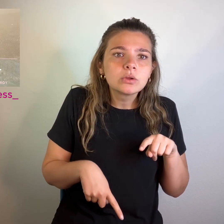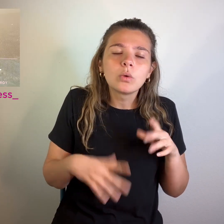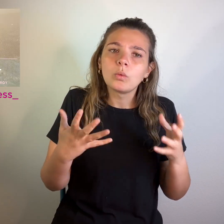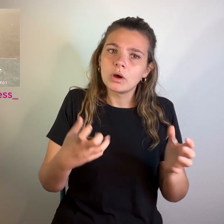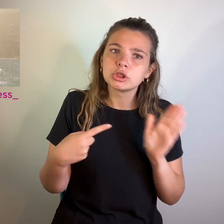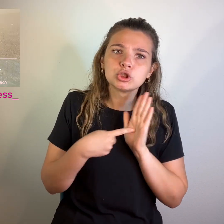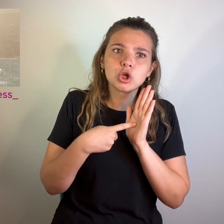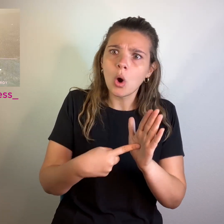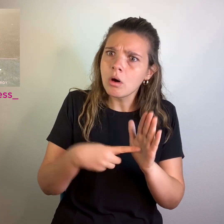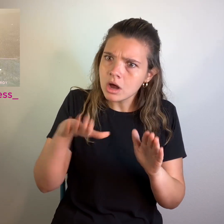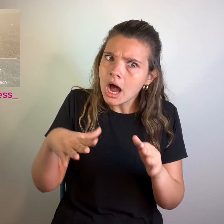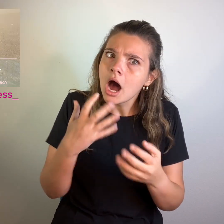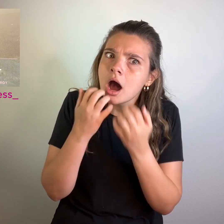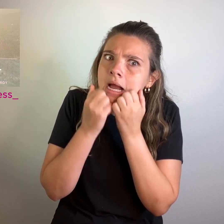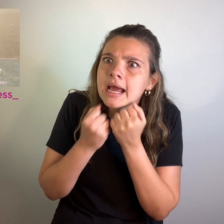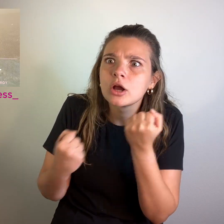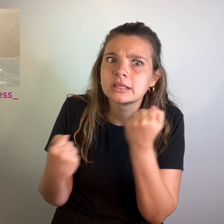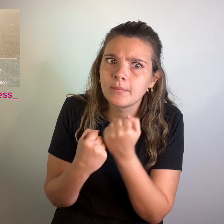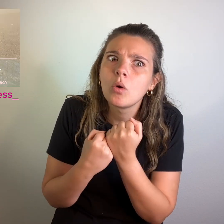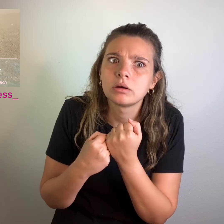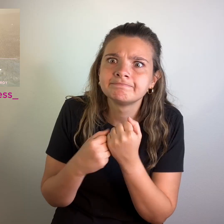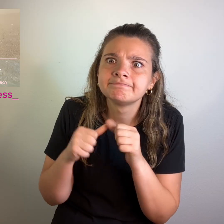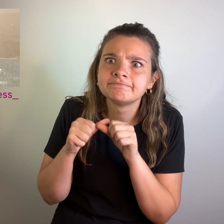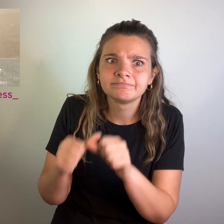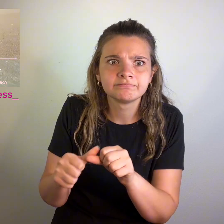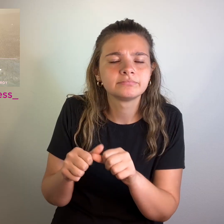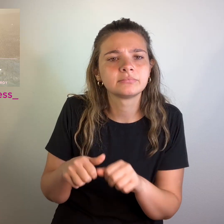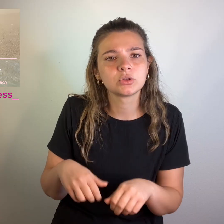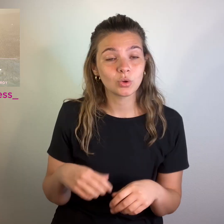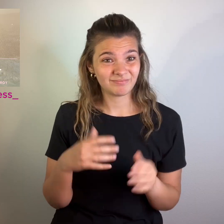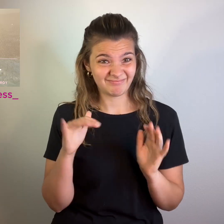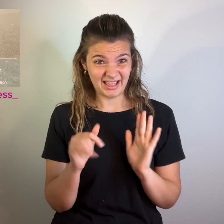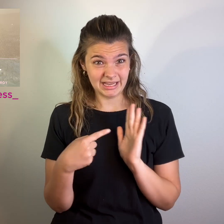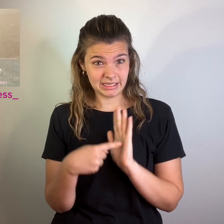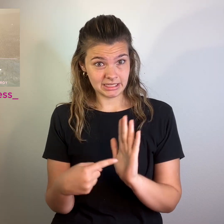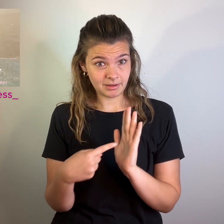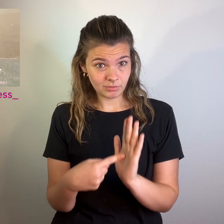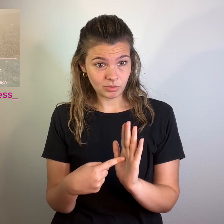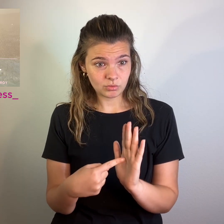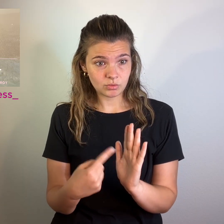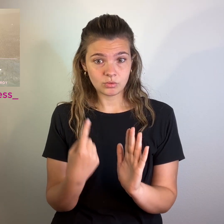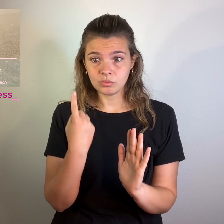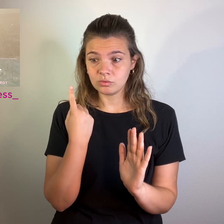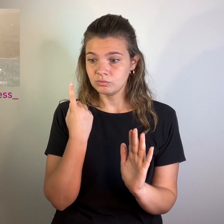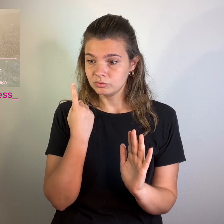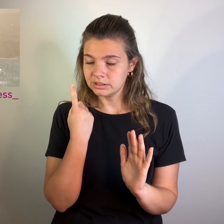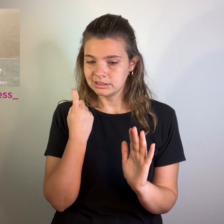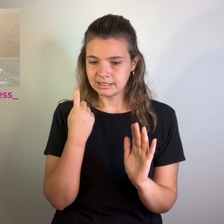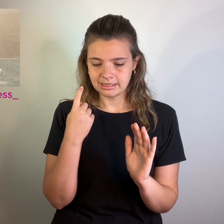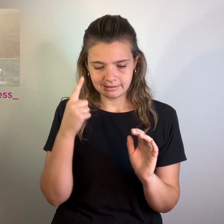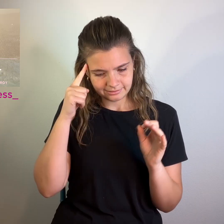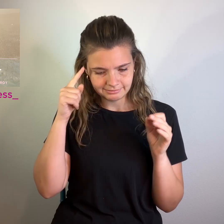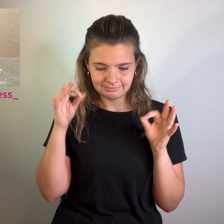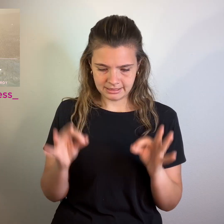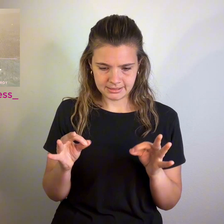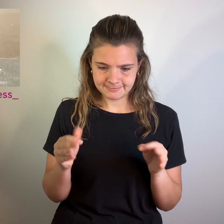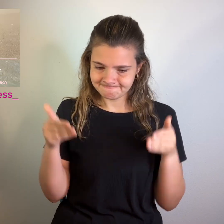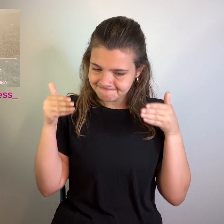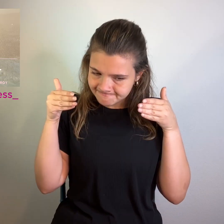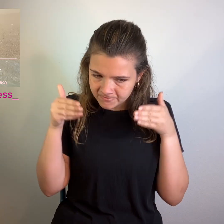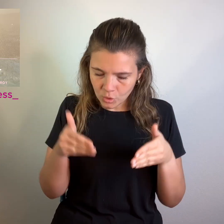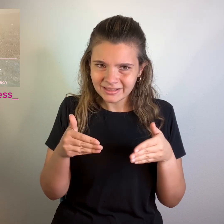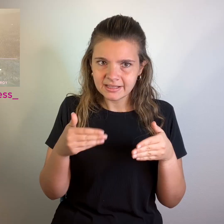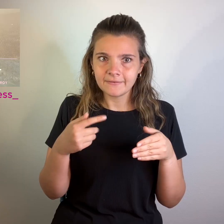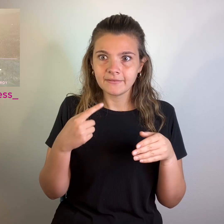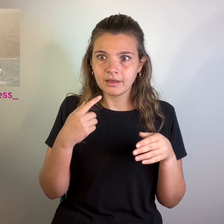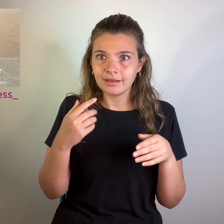care and support in any way. So an example of this is I started really being disciplined with how I said yes to